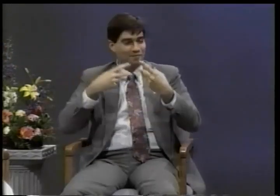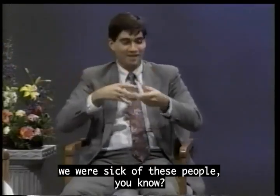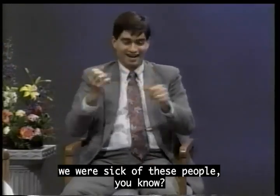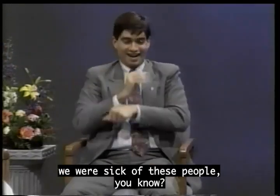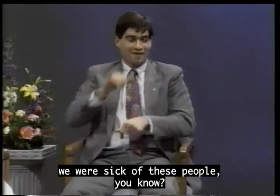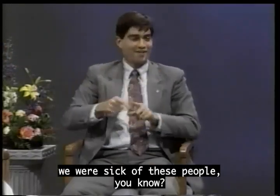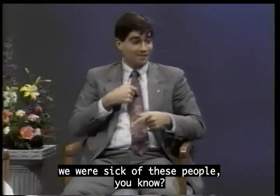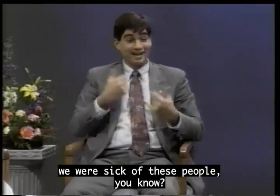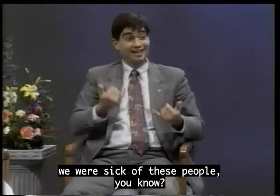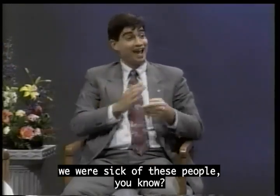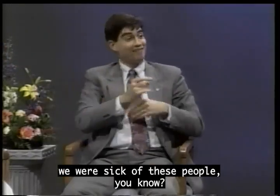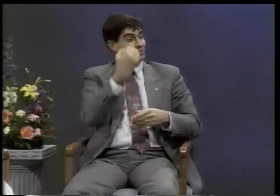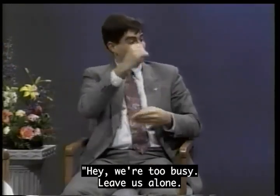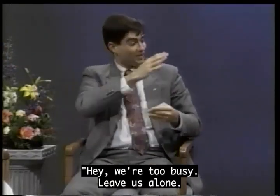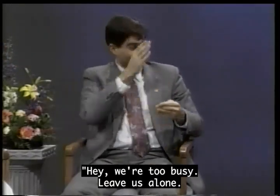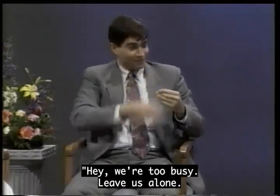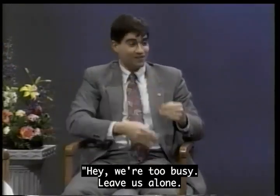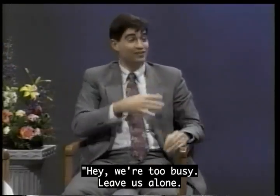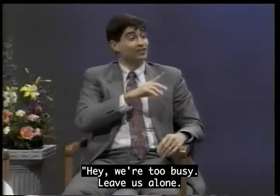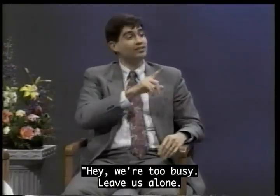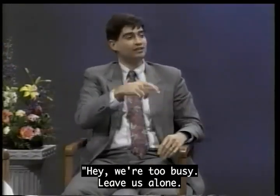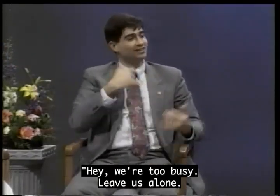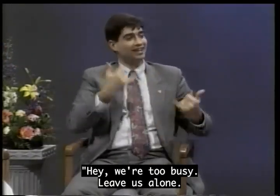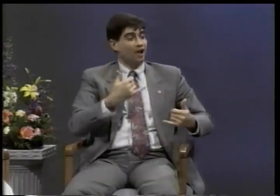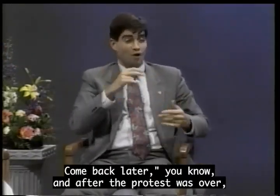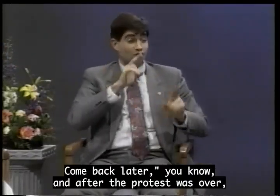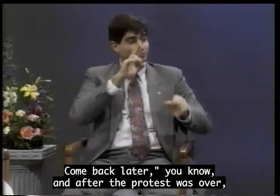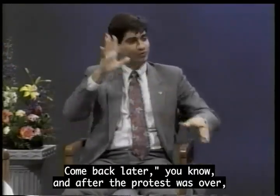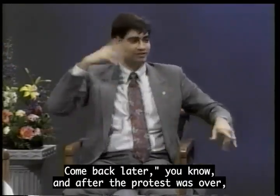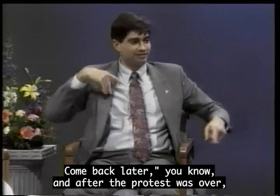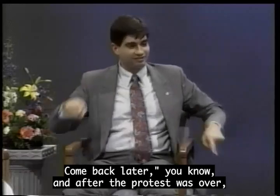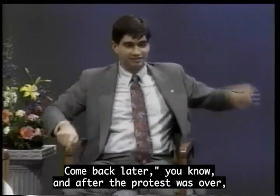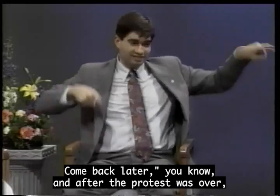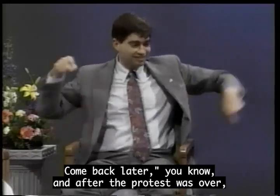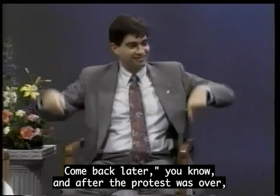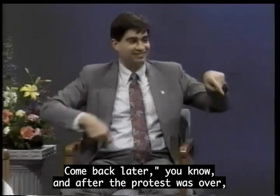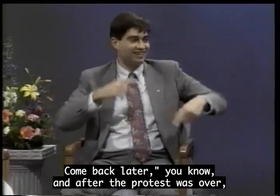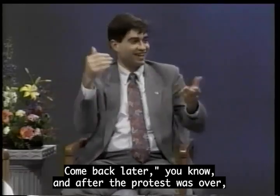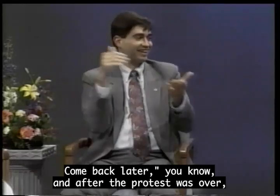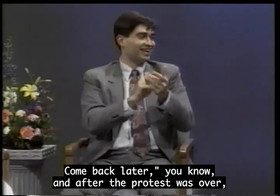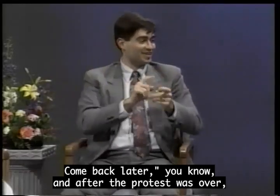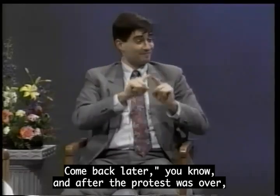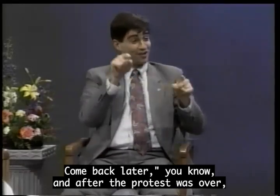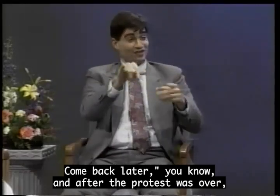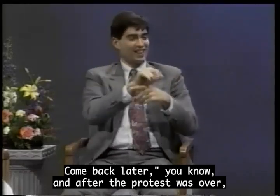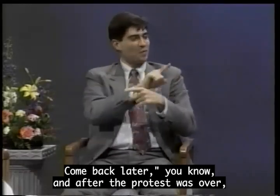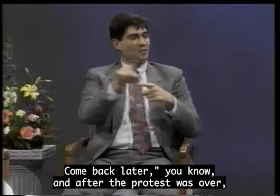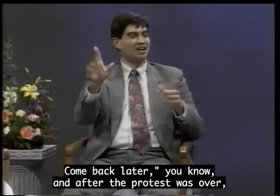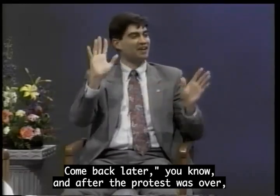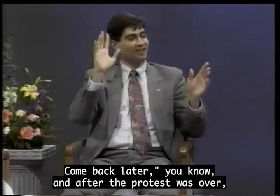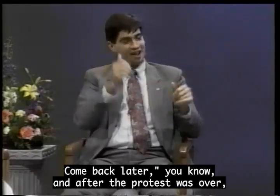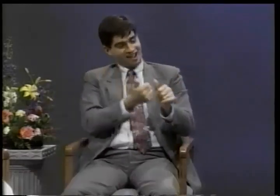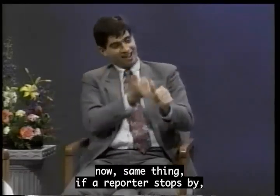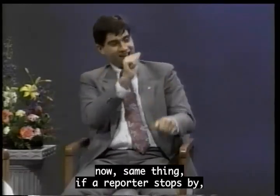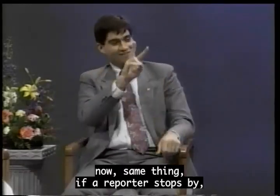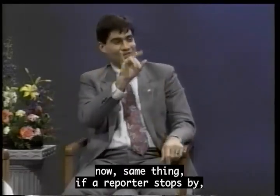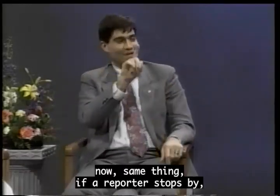later, And after the protest was over, now same thing. If a reporter stops by, we drop everything all over again for